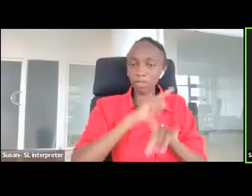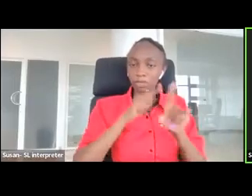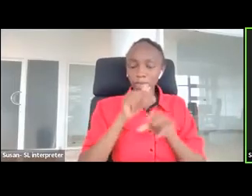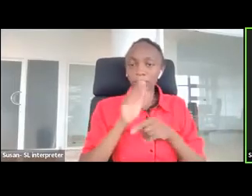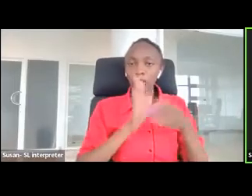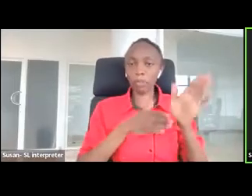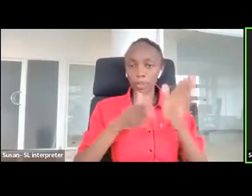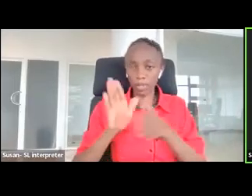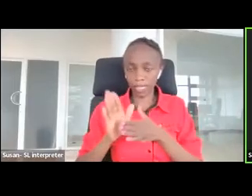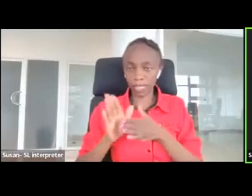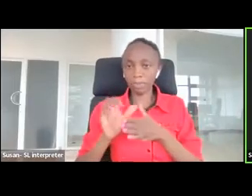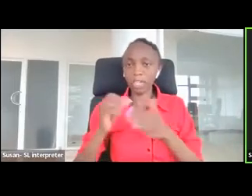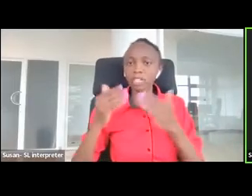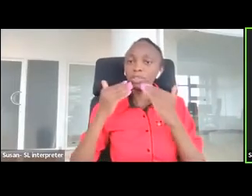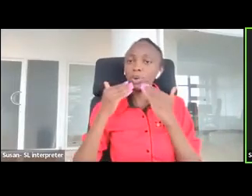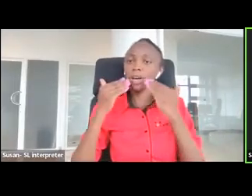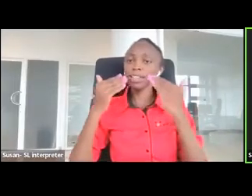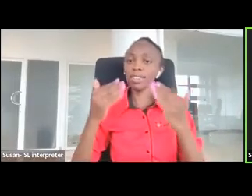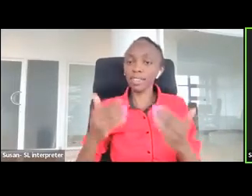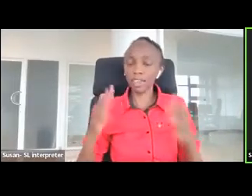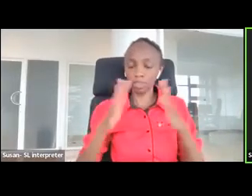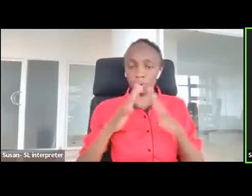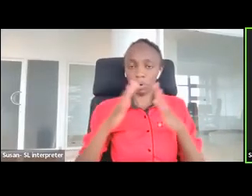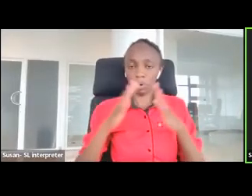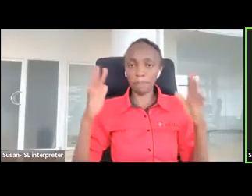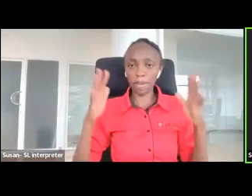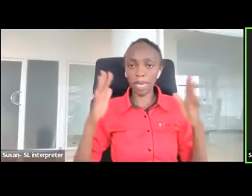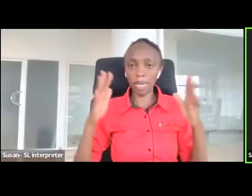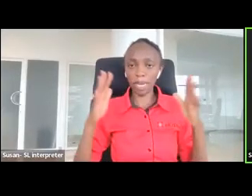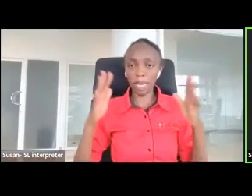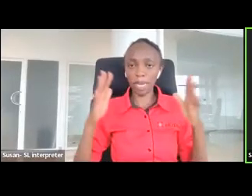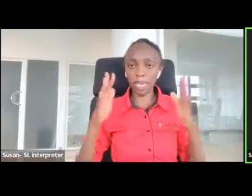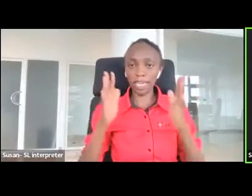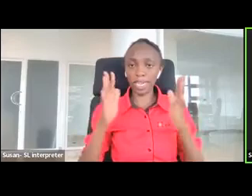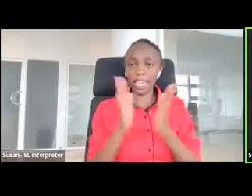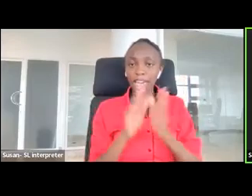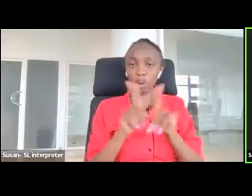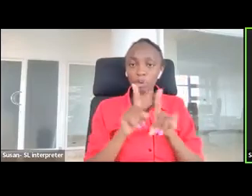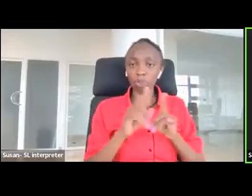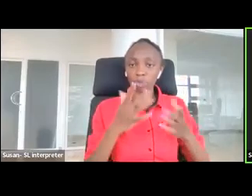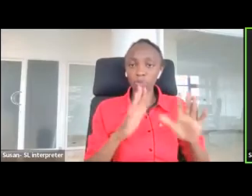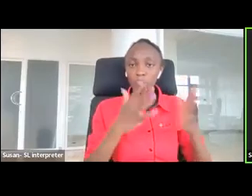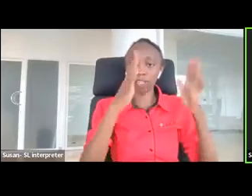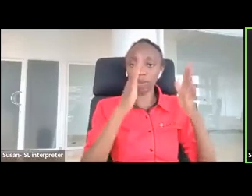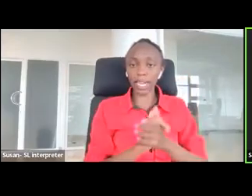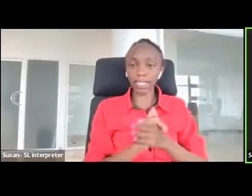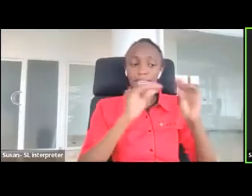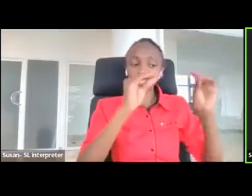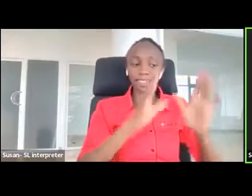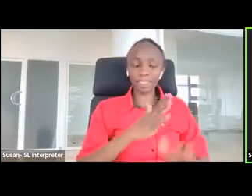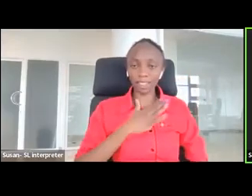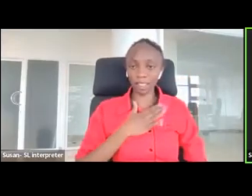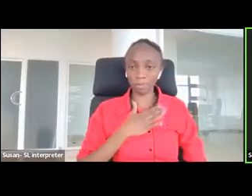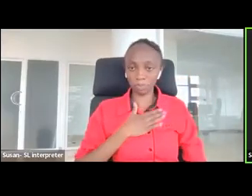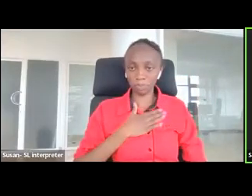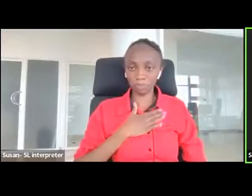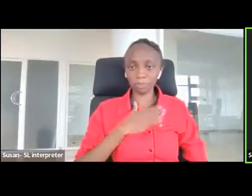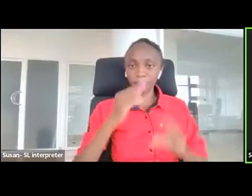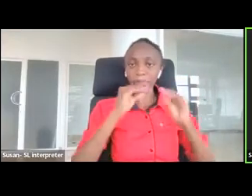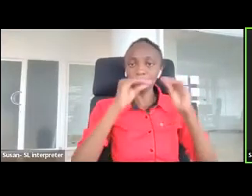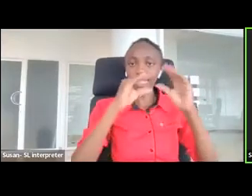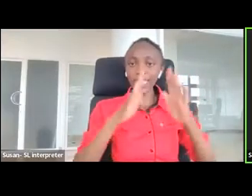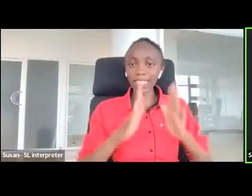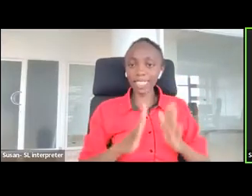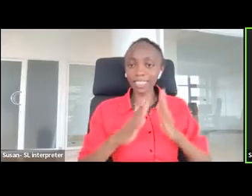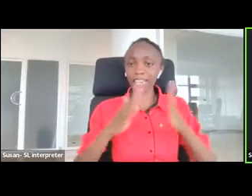to say thank you so much. I want to congratulate our teachers. Teachers are facilitators